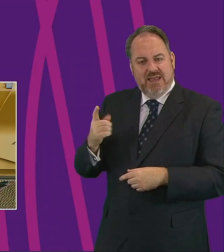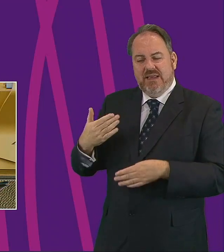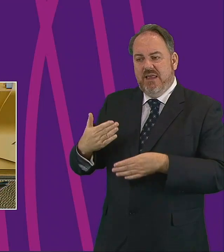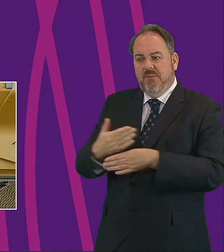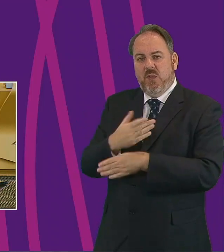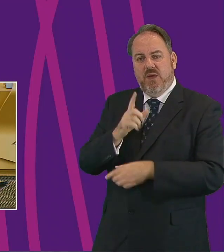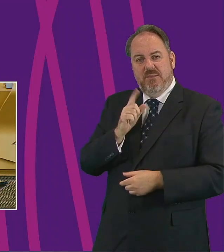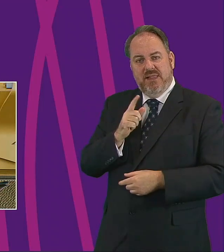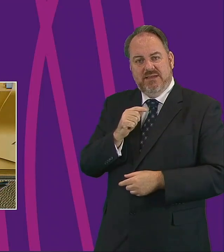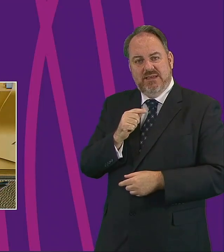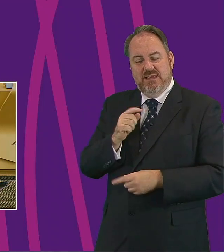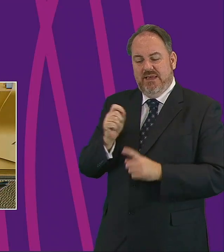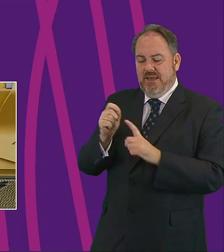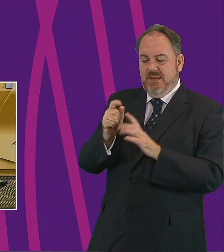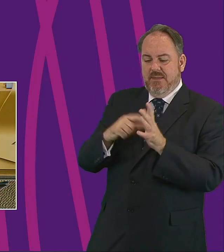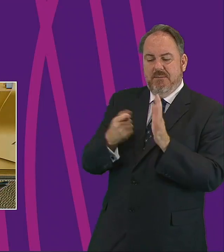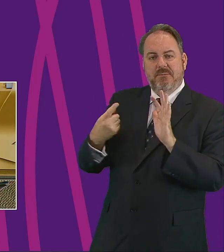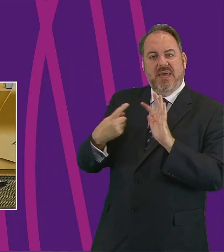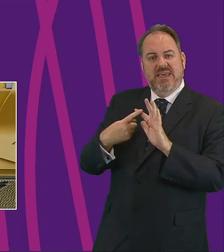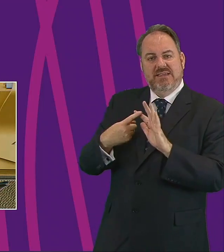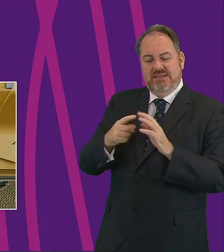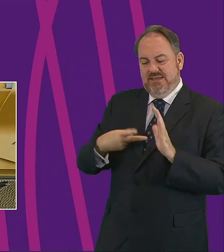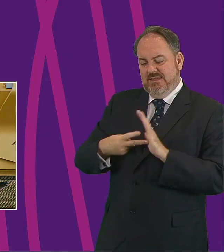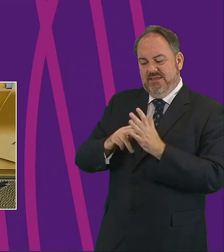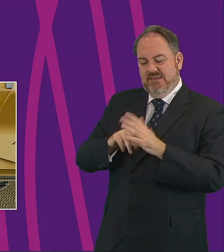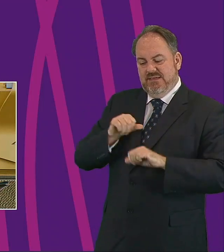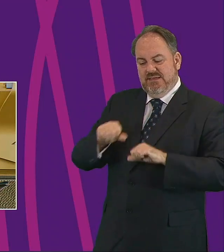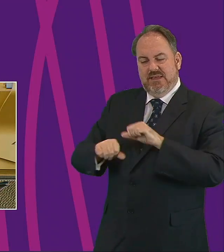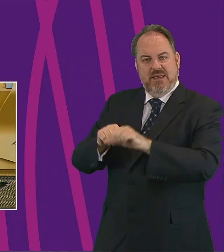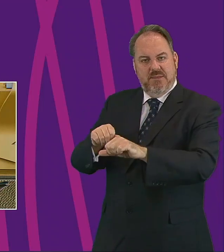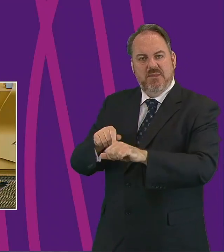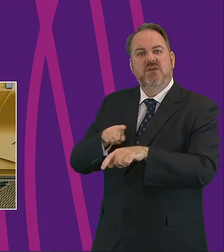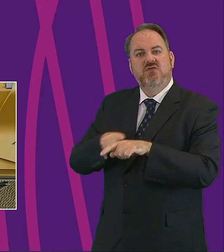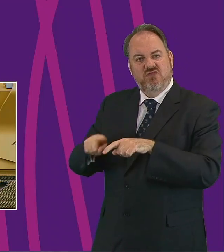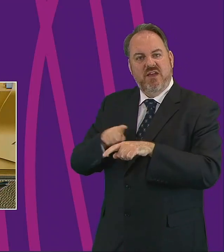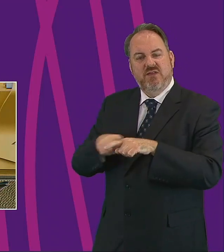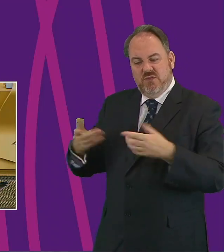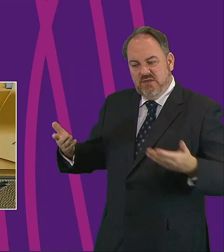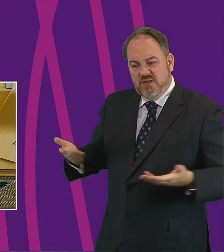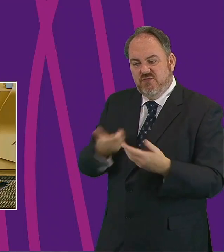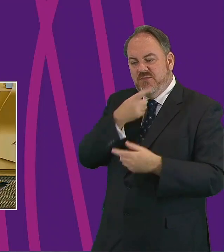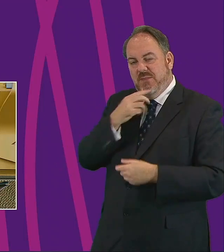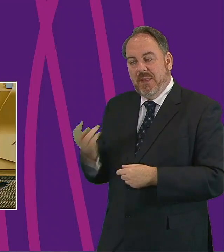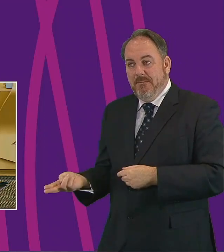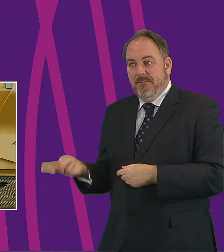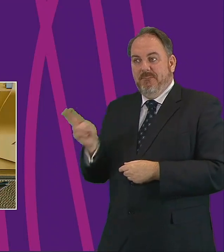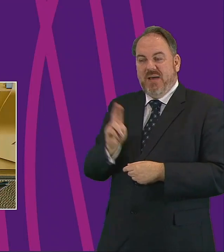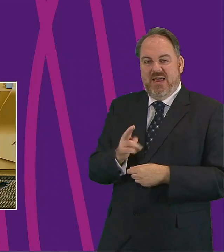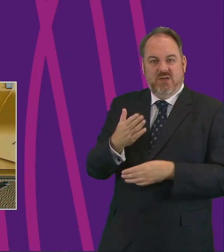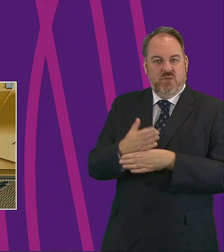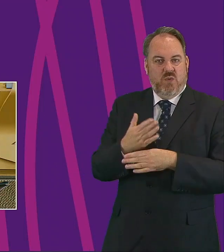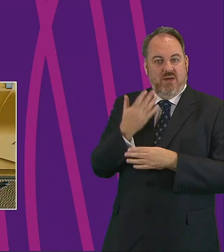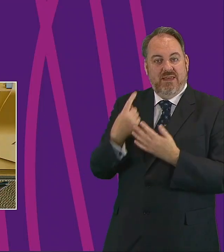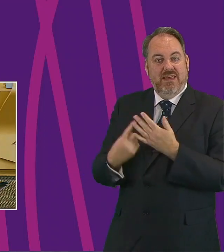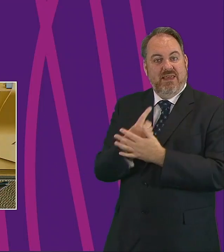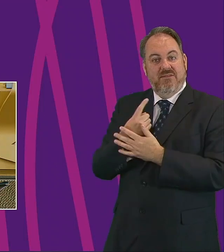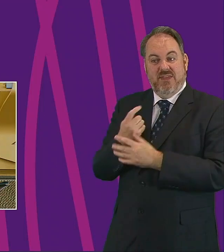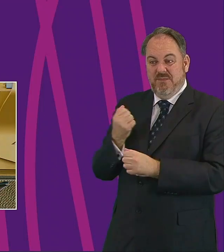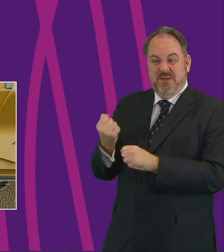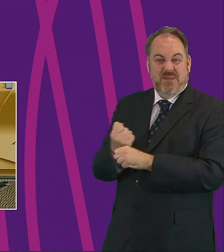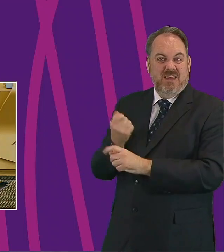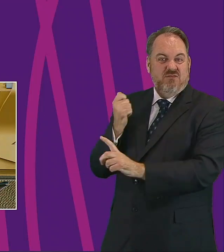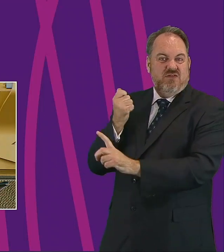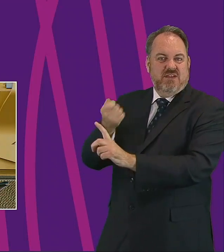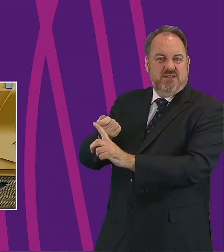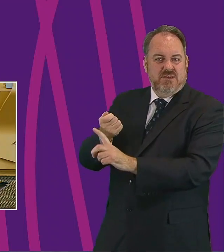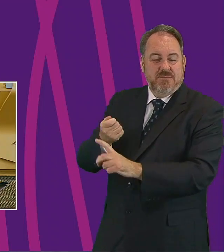support, PACE aims to minimise the time any individual affected by redundancy is out of work. And I know the Economy Secretary would be very happy